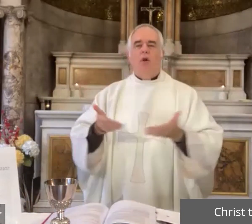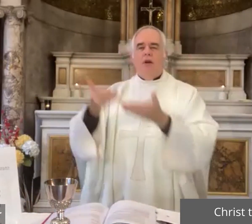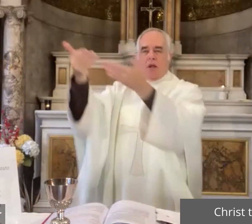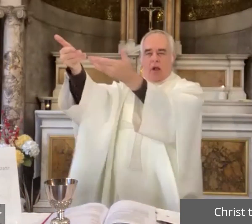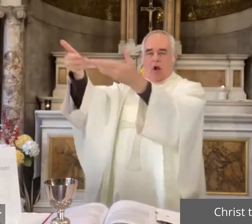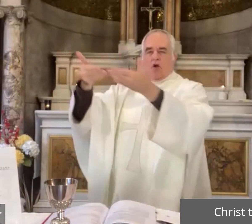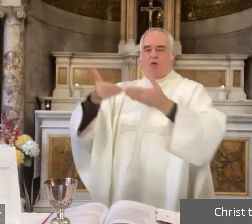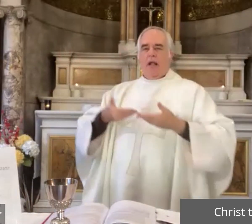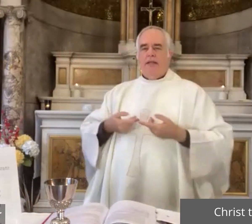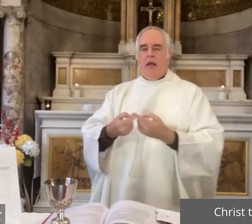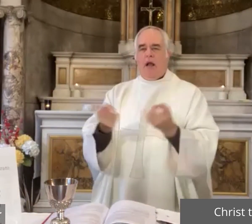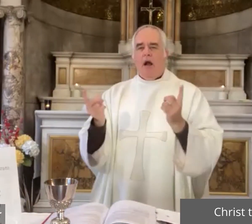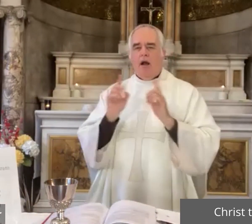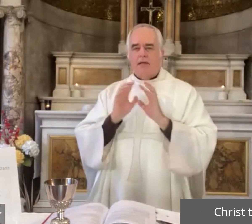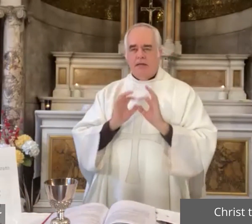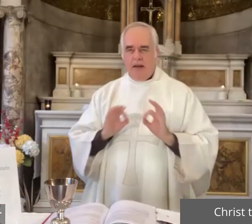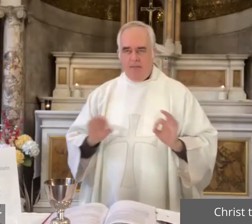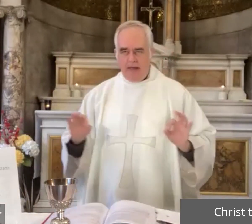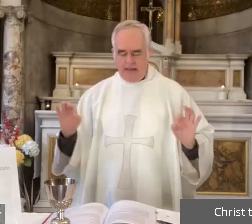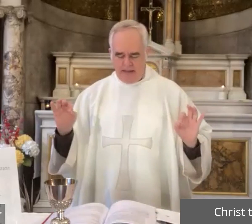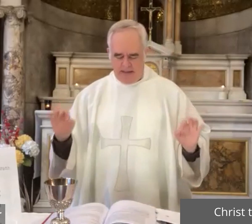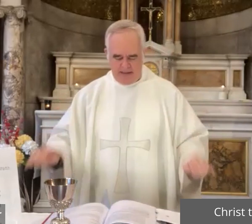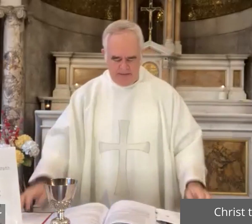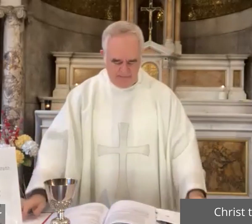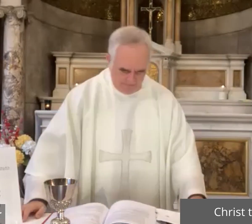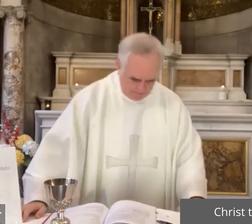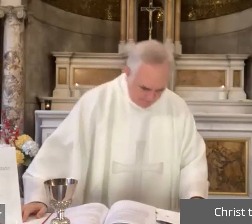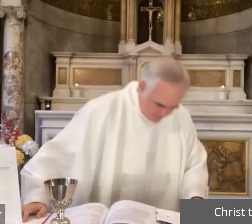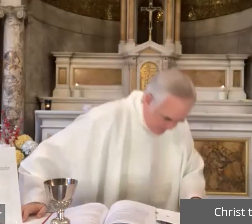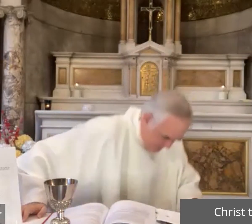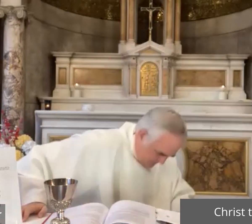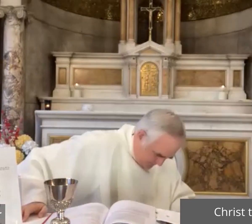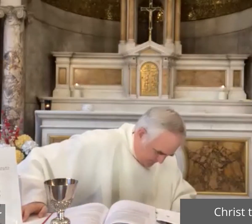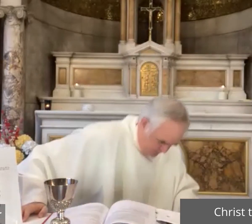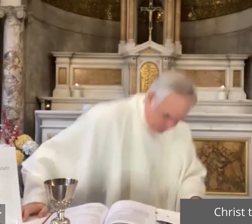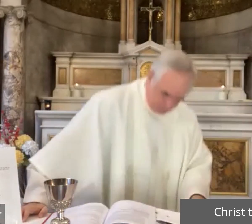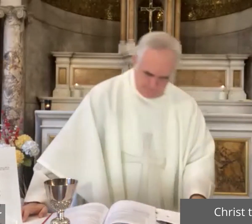of the world, grant us peace.